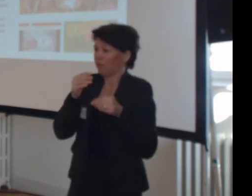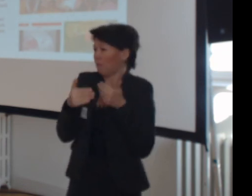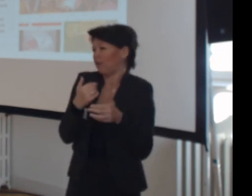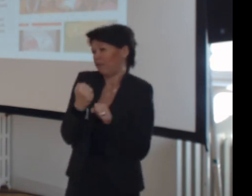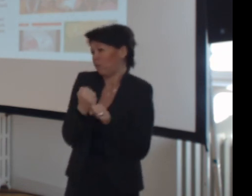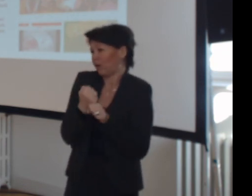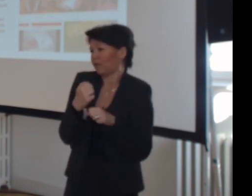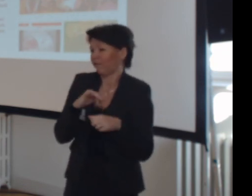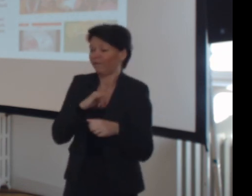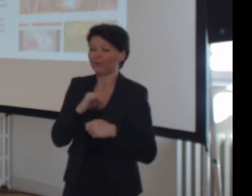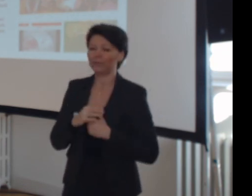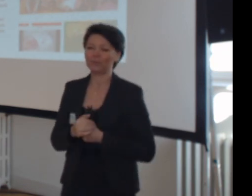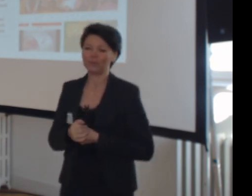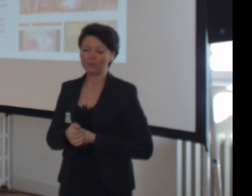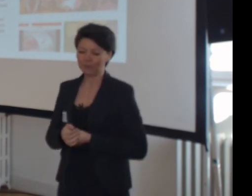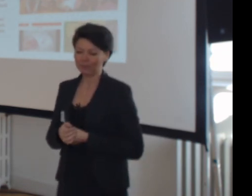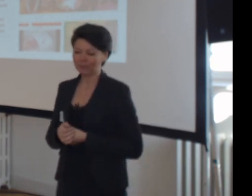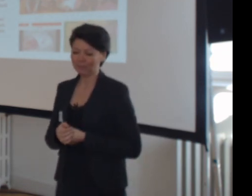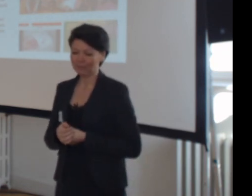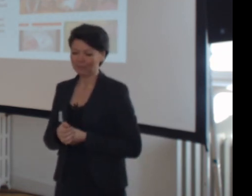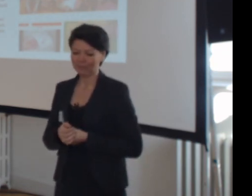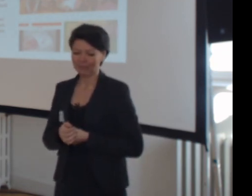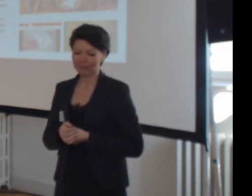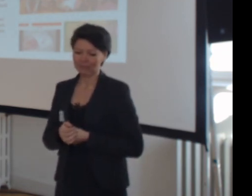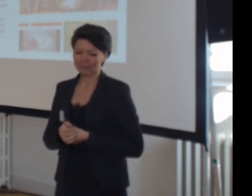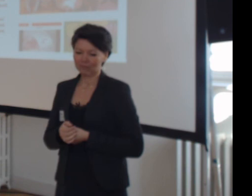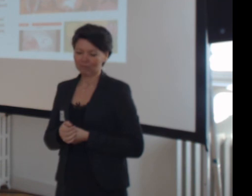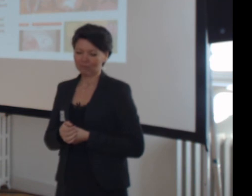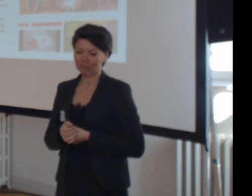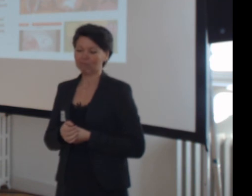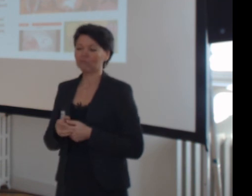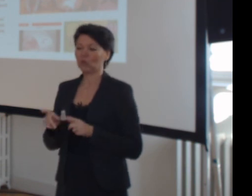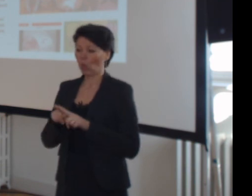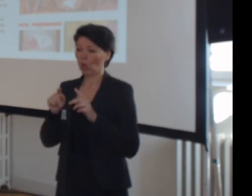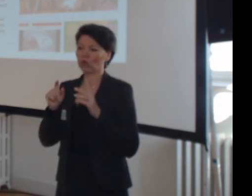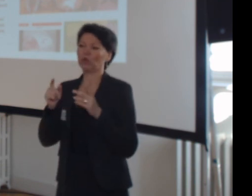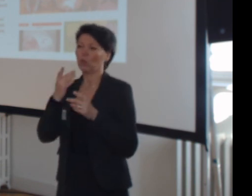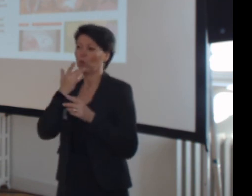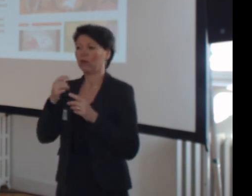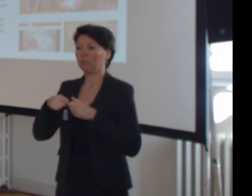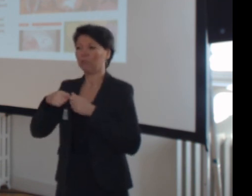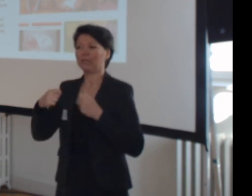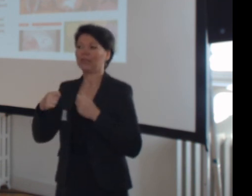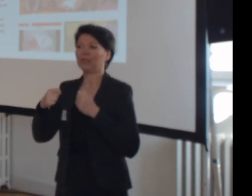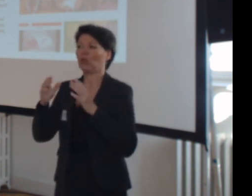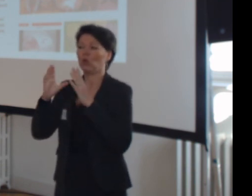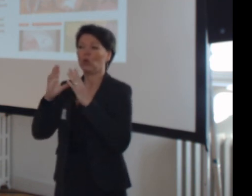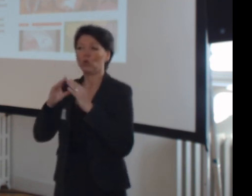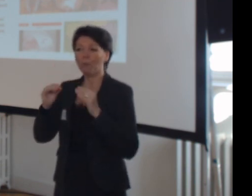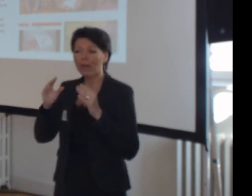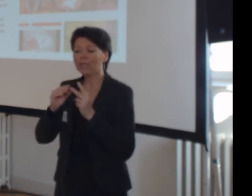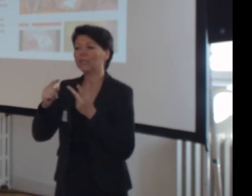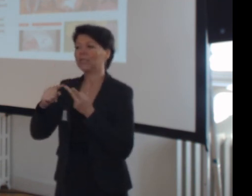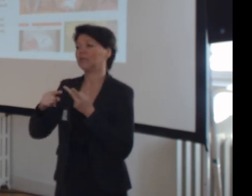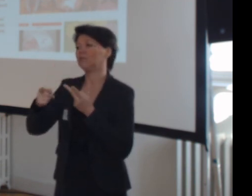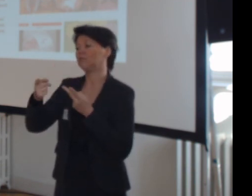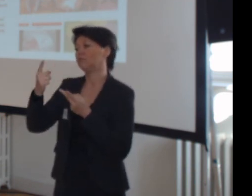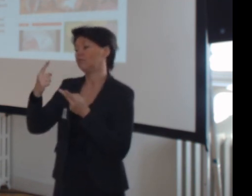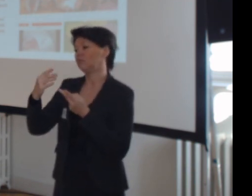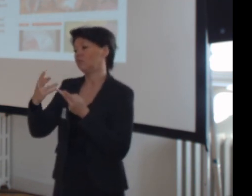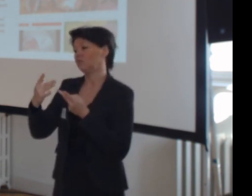same working lines as I just presented. We'll start with Romanian in another language. We might